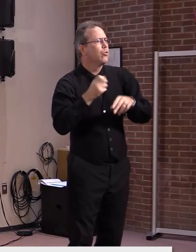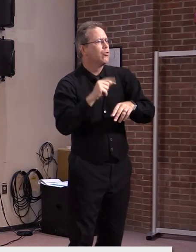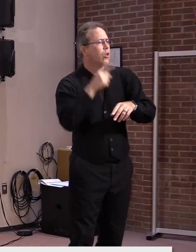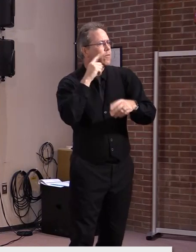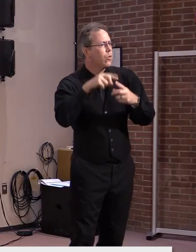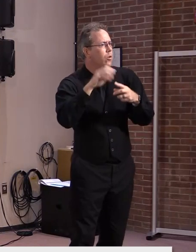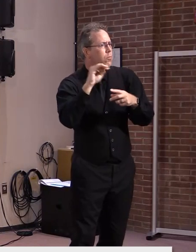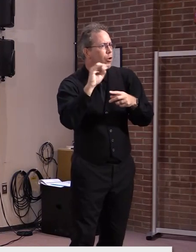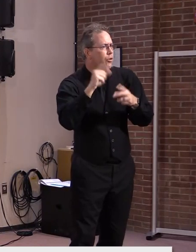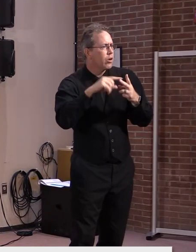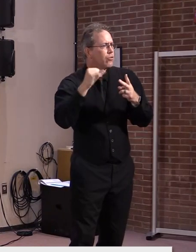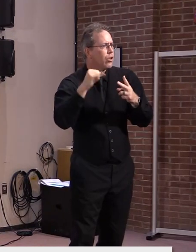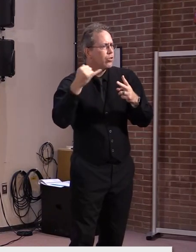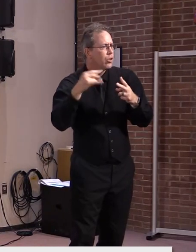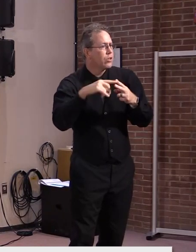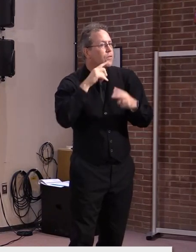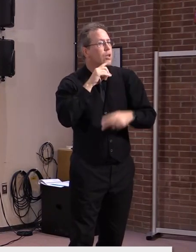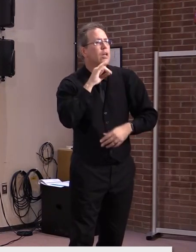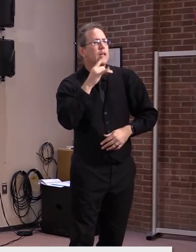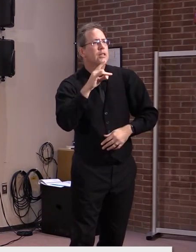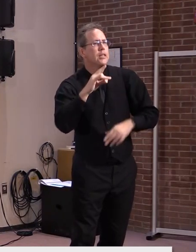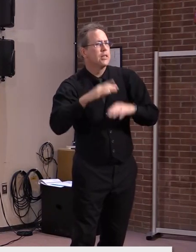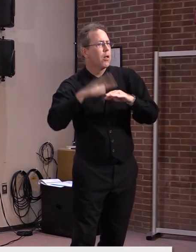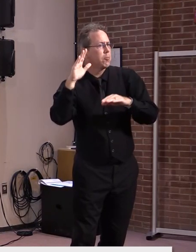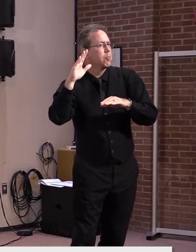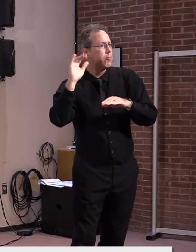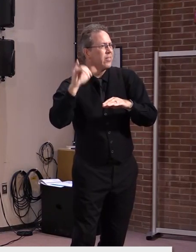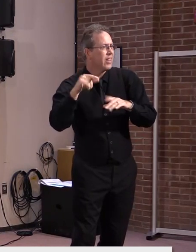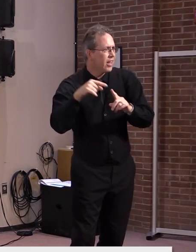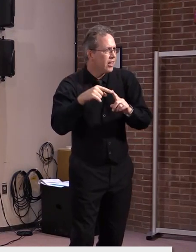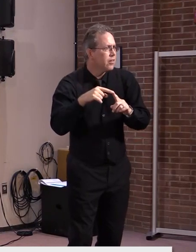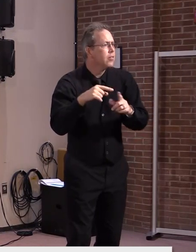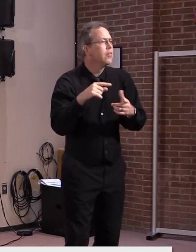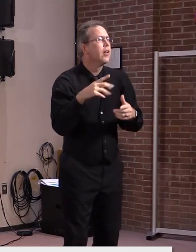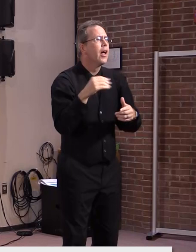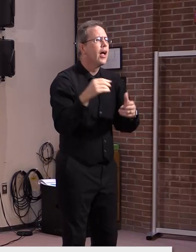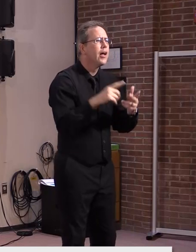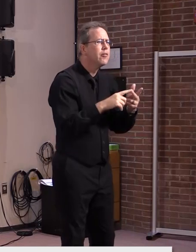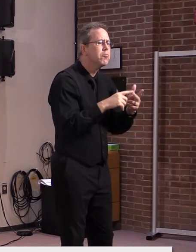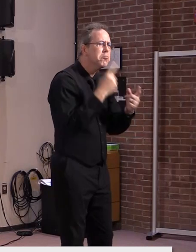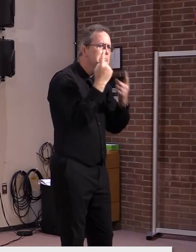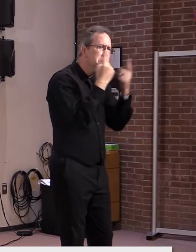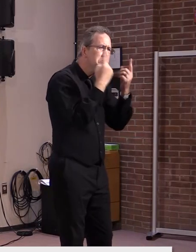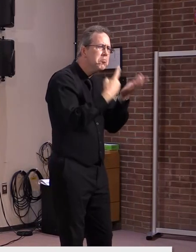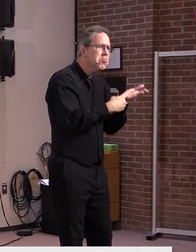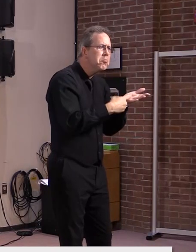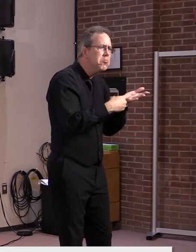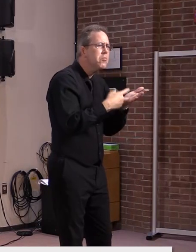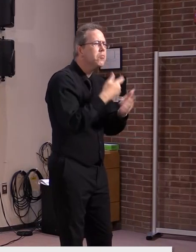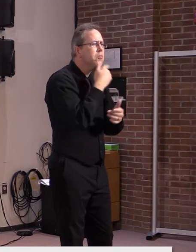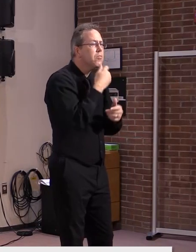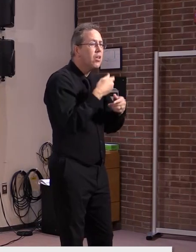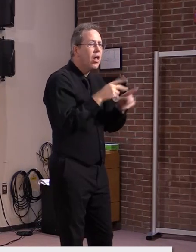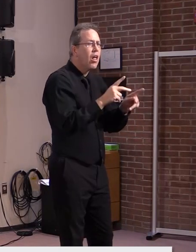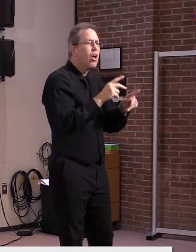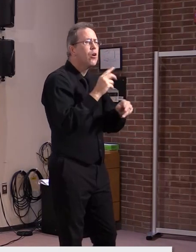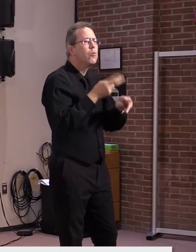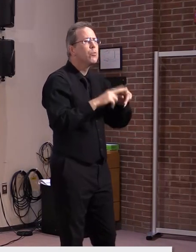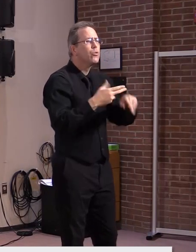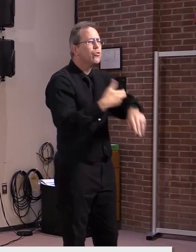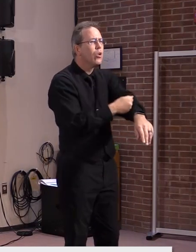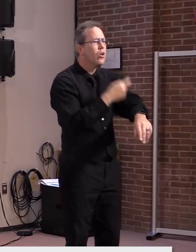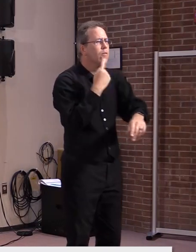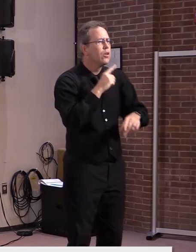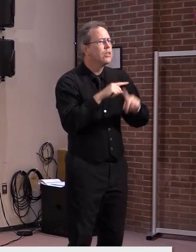and older. They'll also discuss the possibility that an individual could get a booster dose that is of a